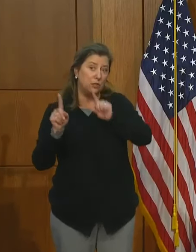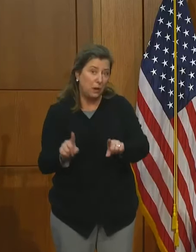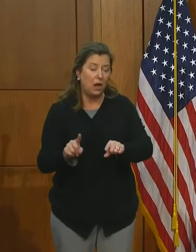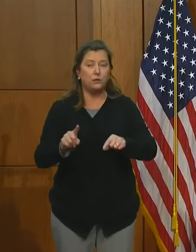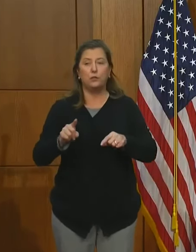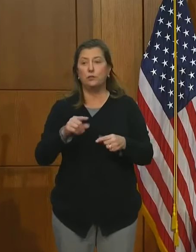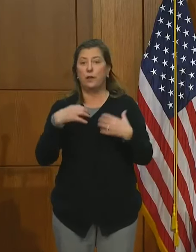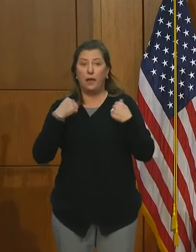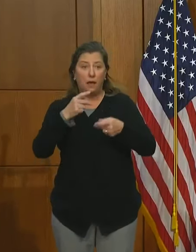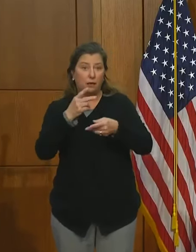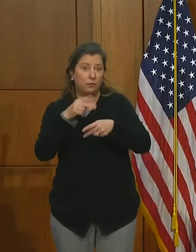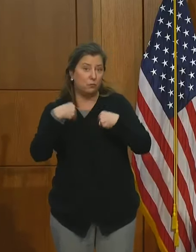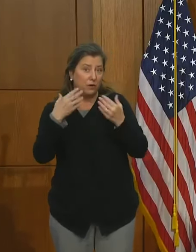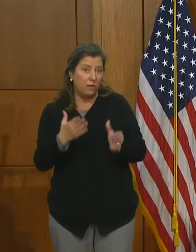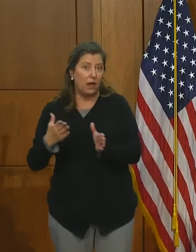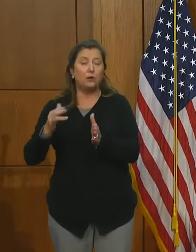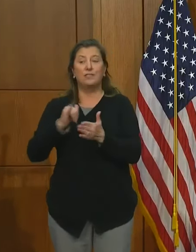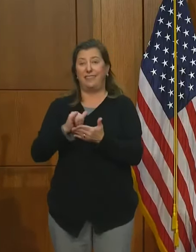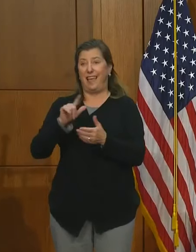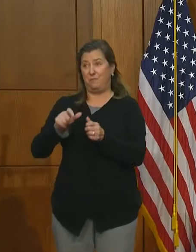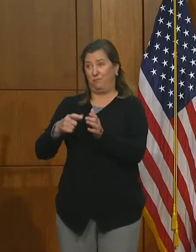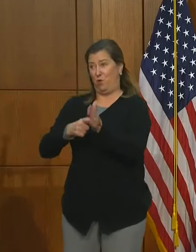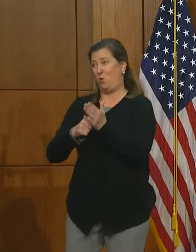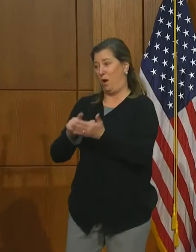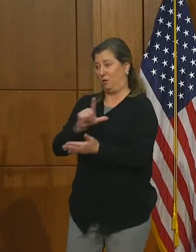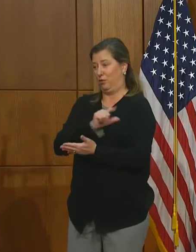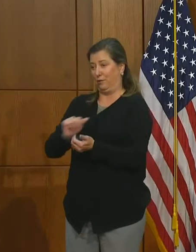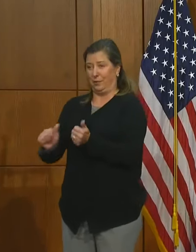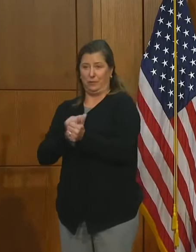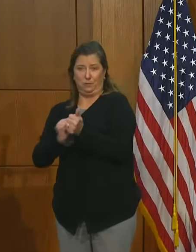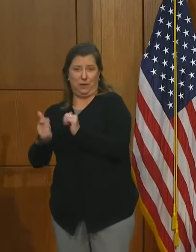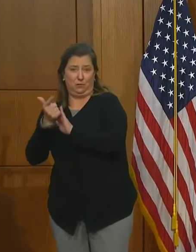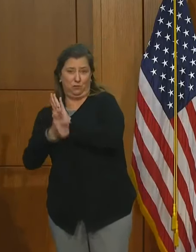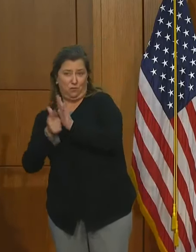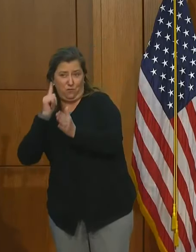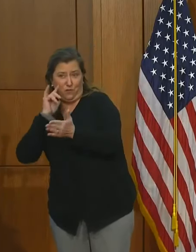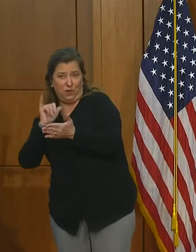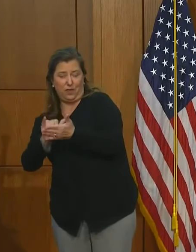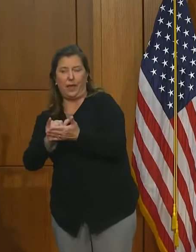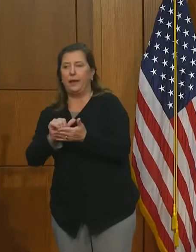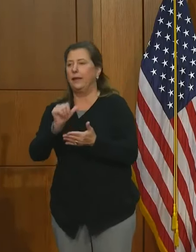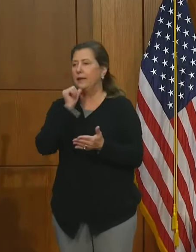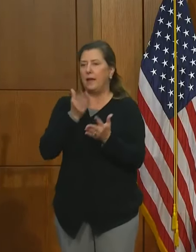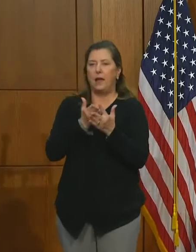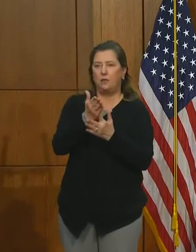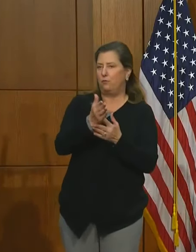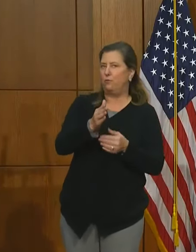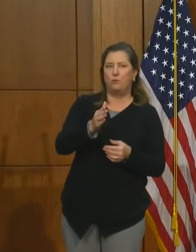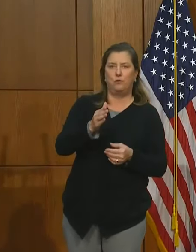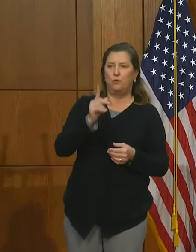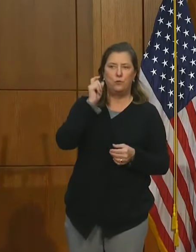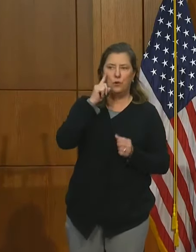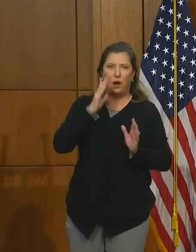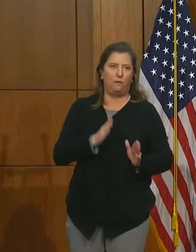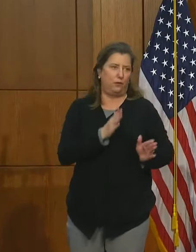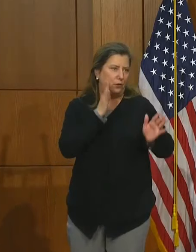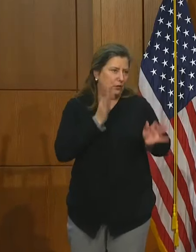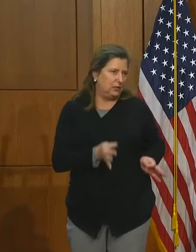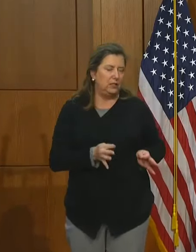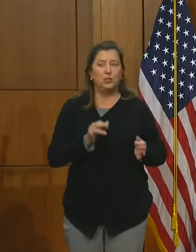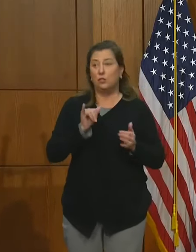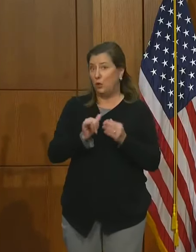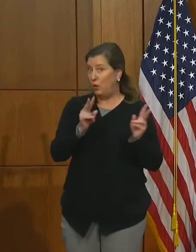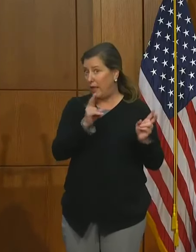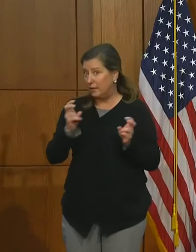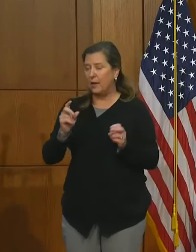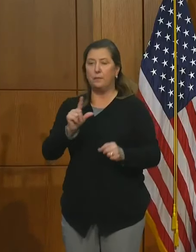such a policy would need to be accomplished legislatively through the General Assembly rather than through an act by the governor. So that is a topic that